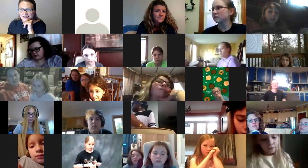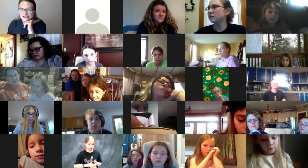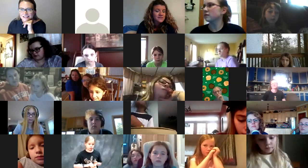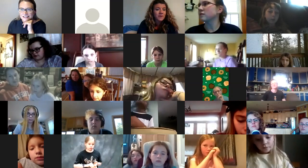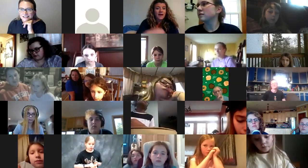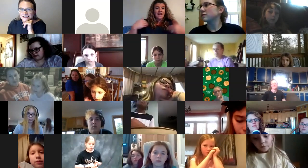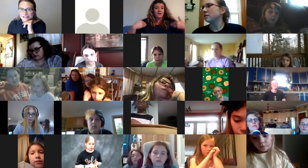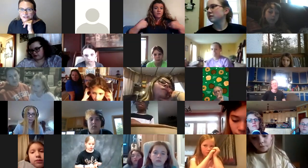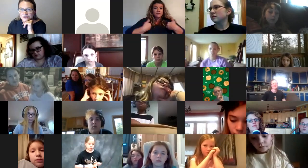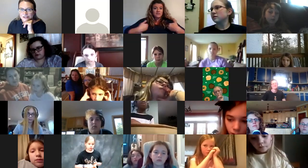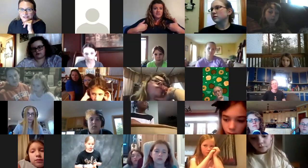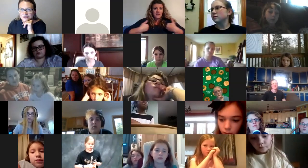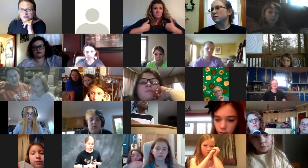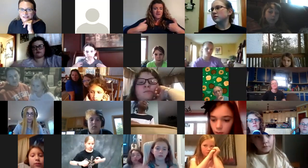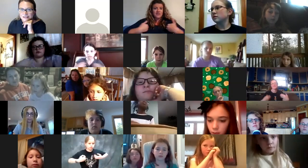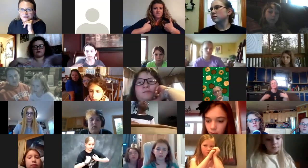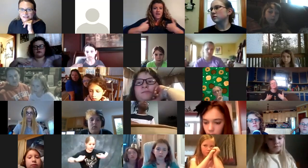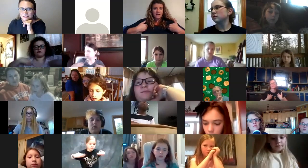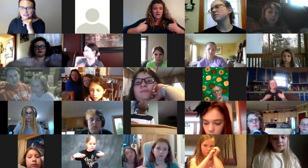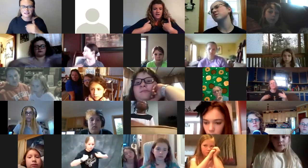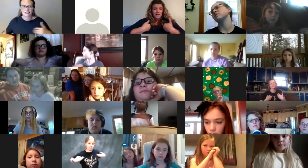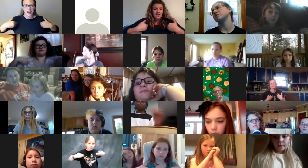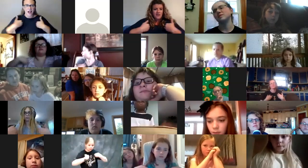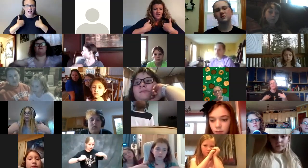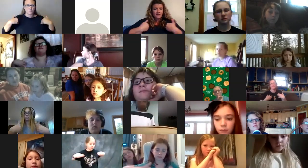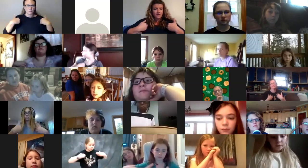So we got animals. They come in this way. Animals.